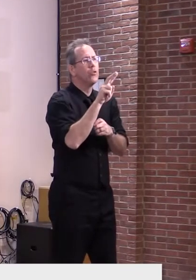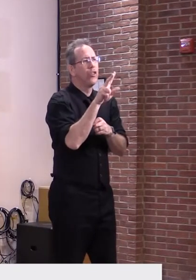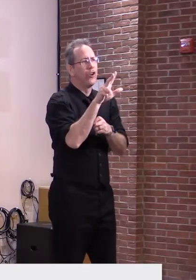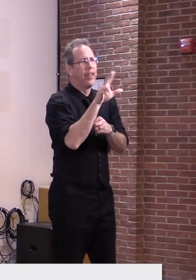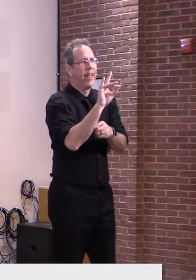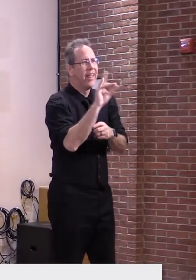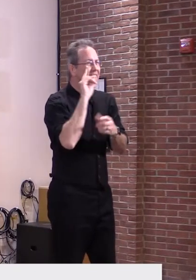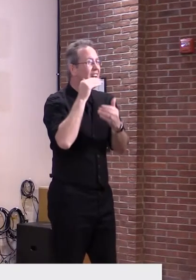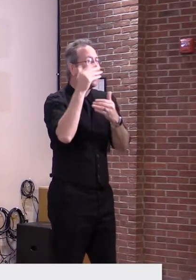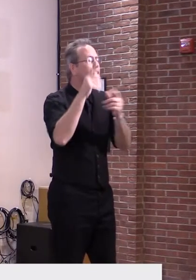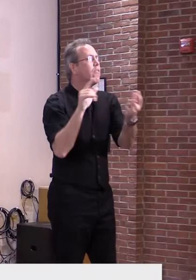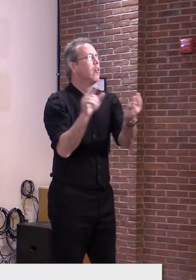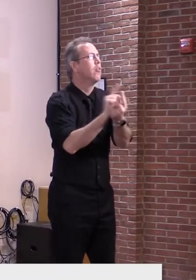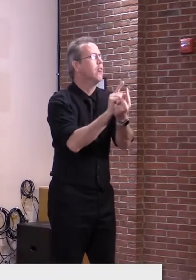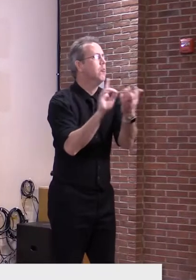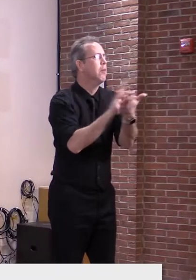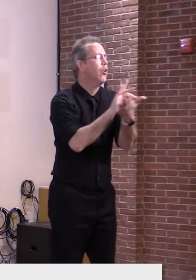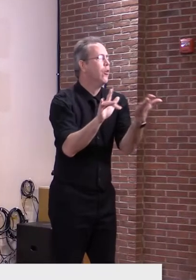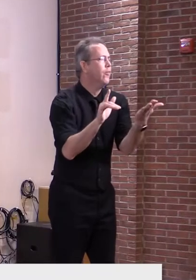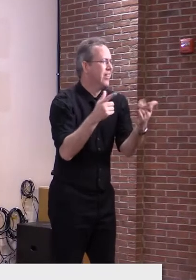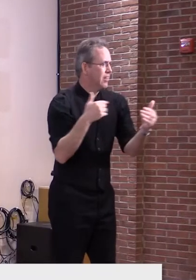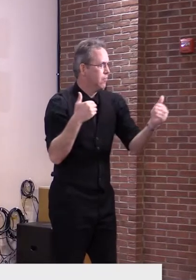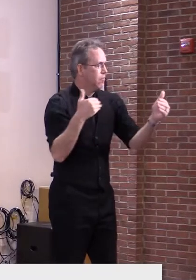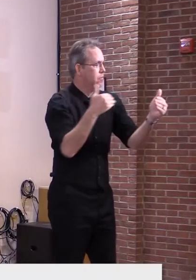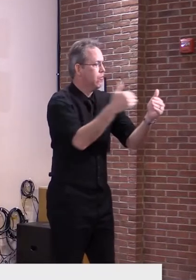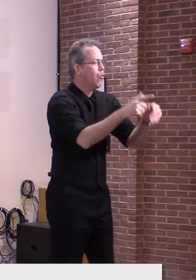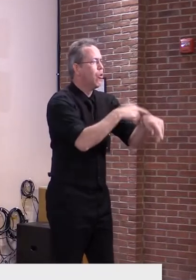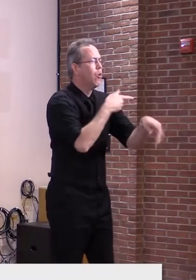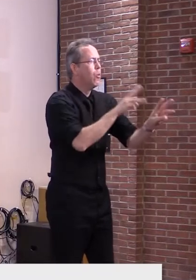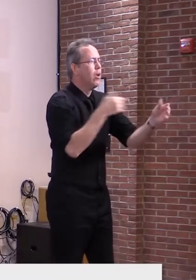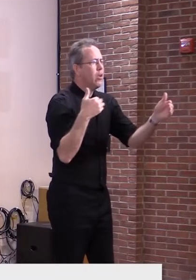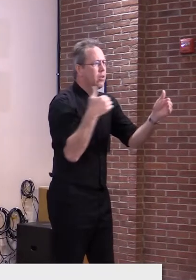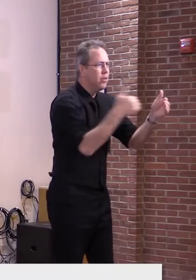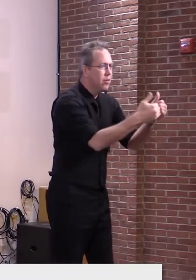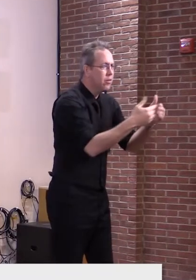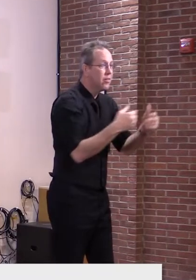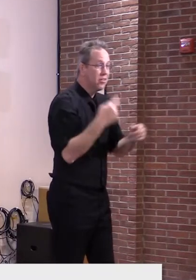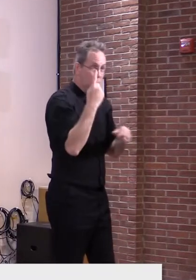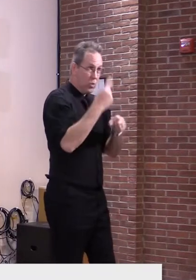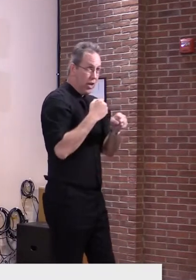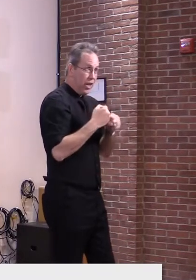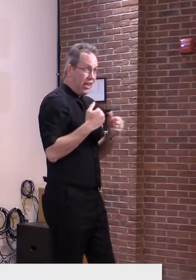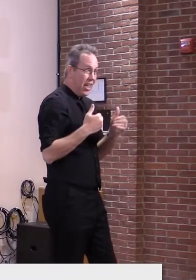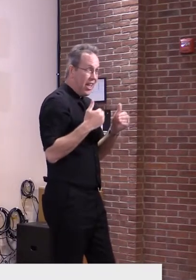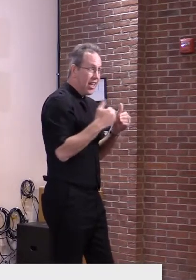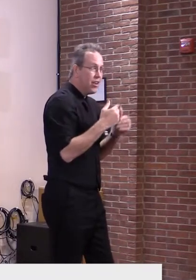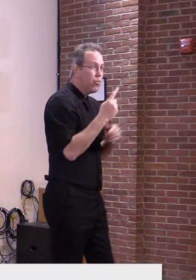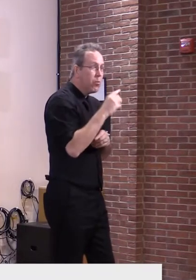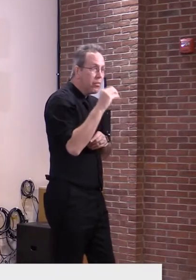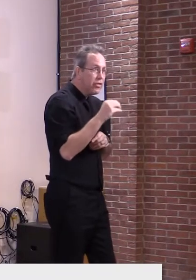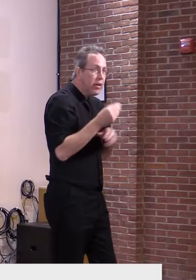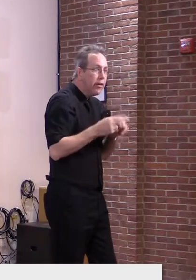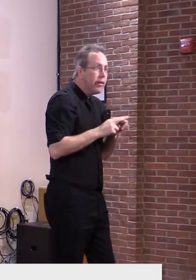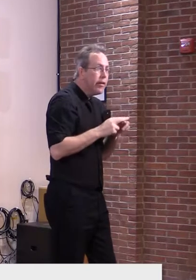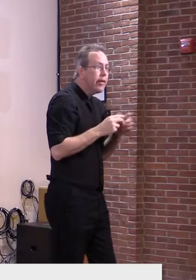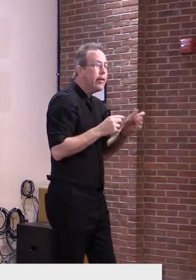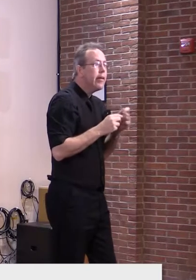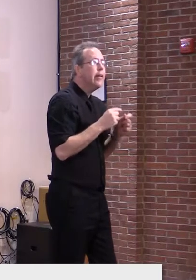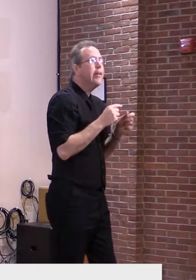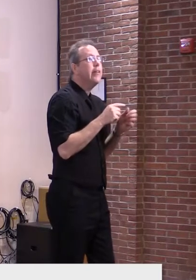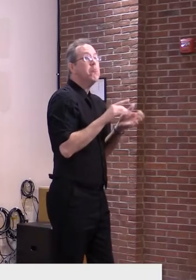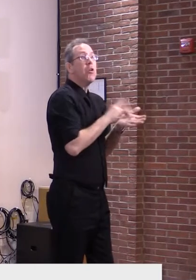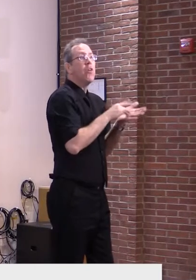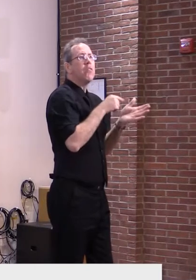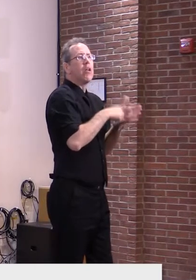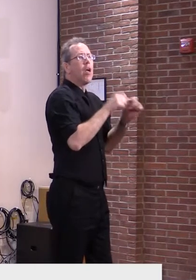0.25%, that literally wipes out that $300 million of savings that we have on the pension. It's like